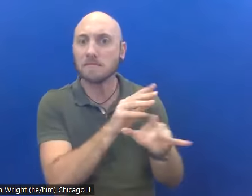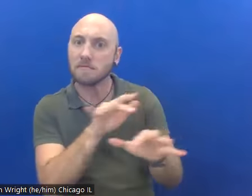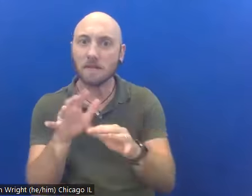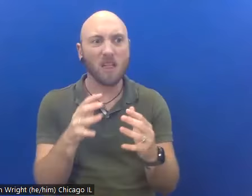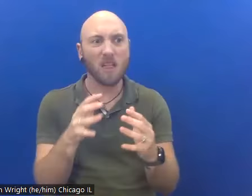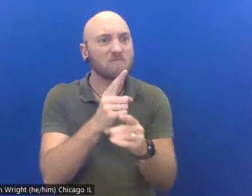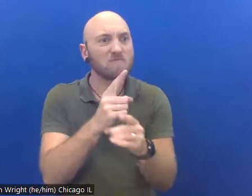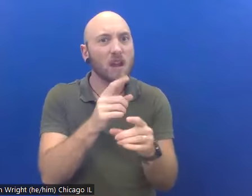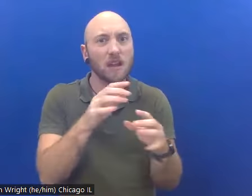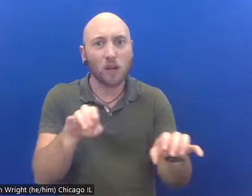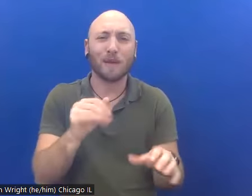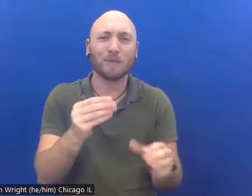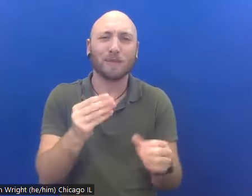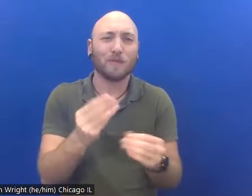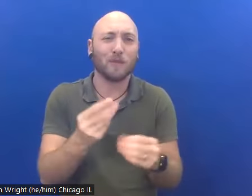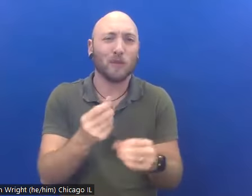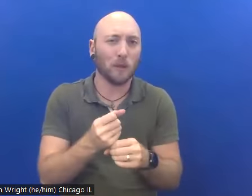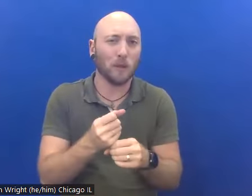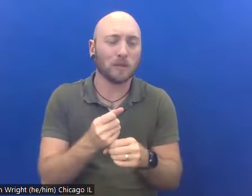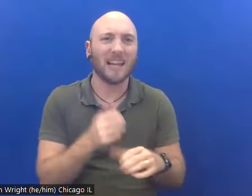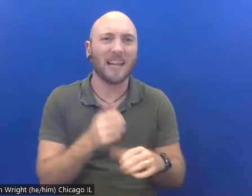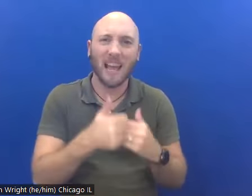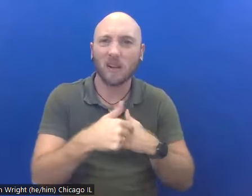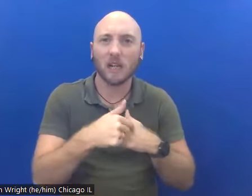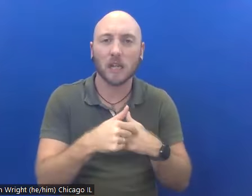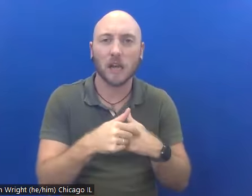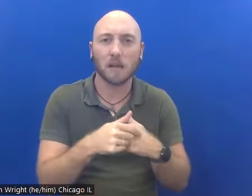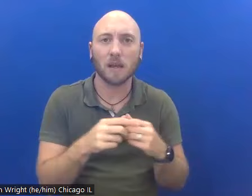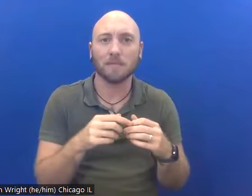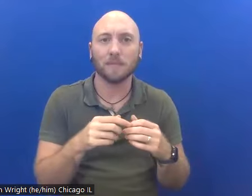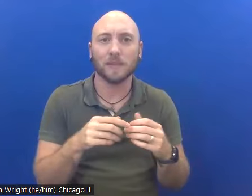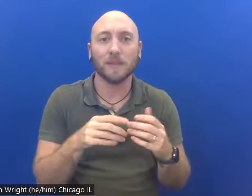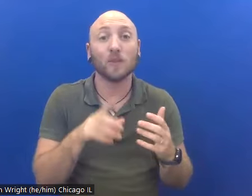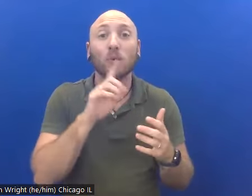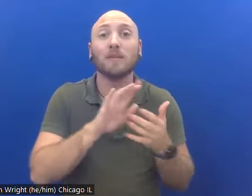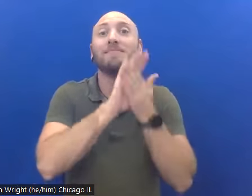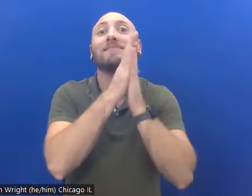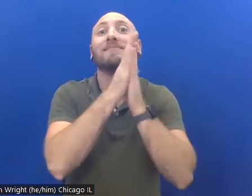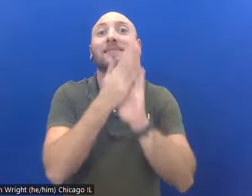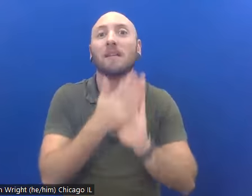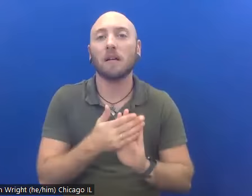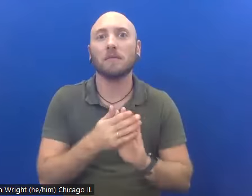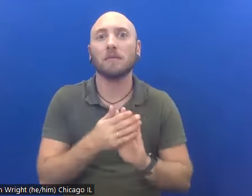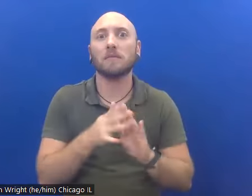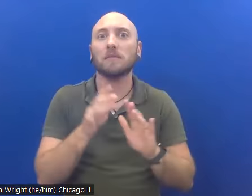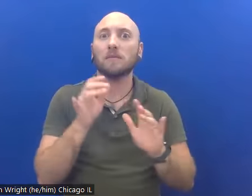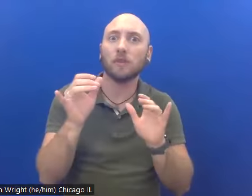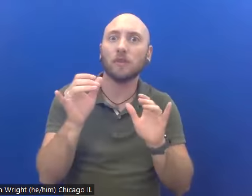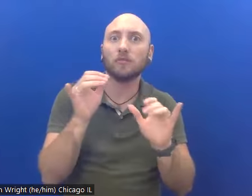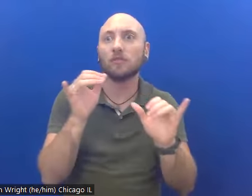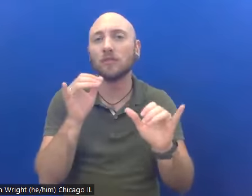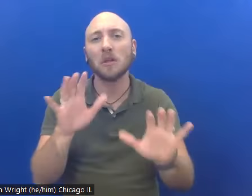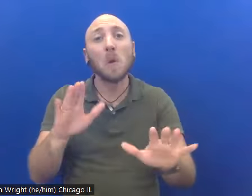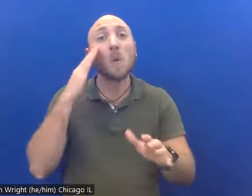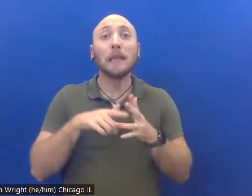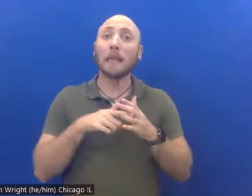right? All of a sudden I'm just drinking and drinking and drinking. And for a while, it's because it's social. It's because I want to be able to drink everyone on the